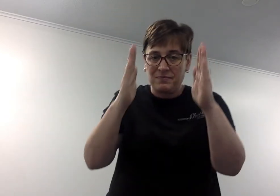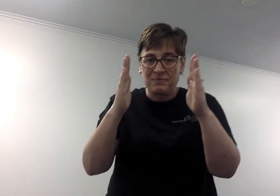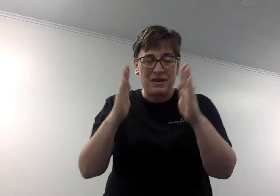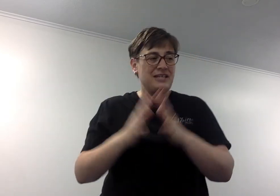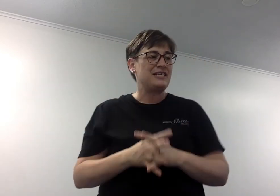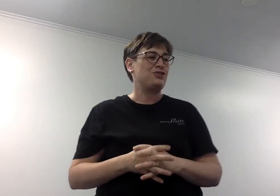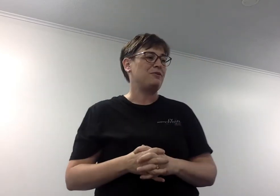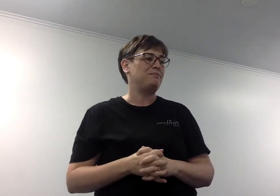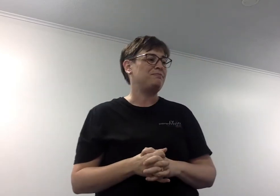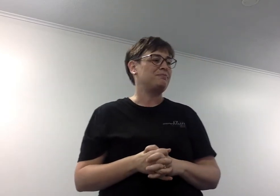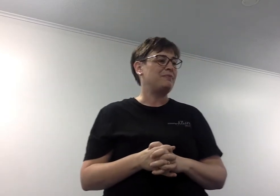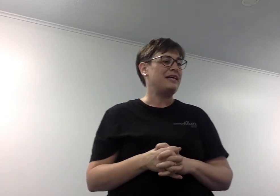Pay attention.